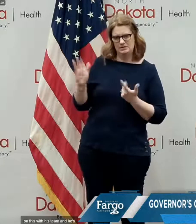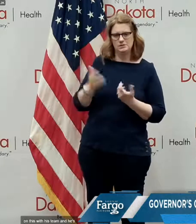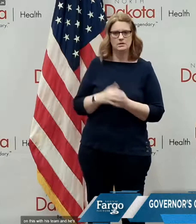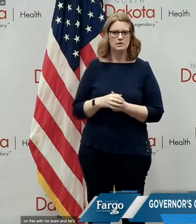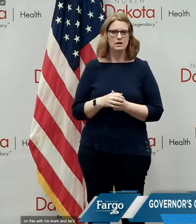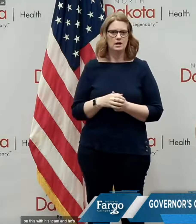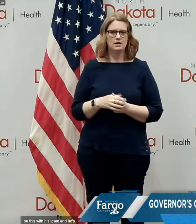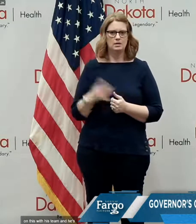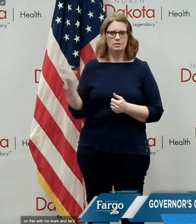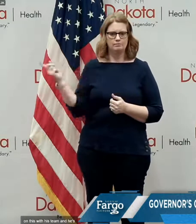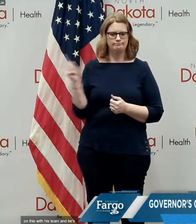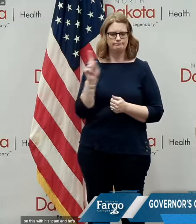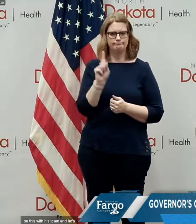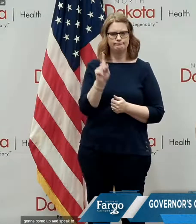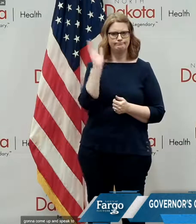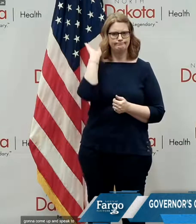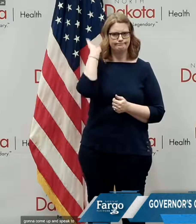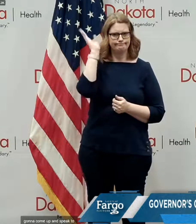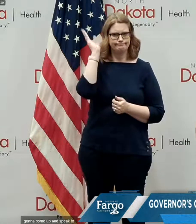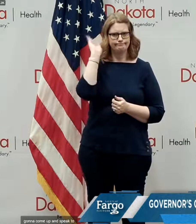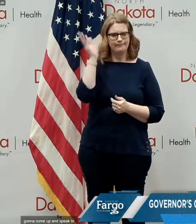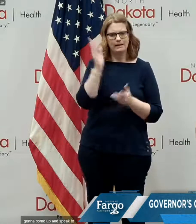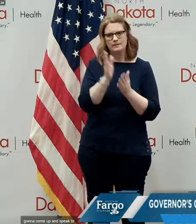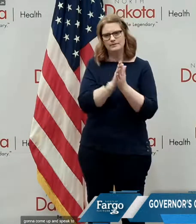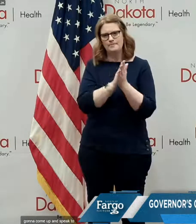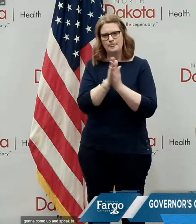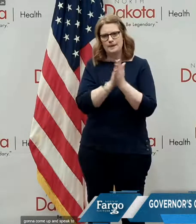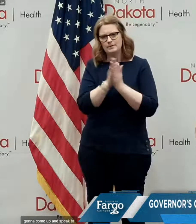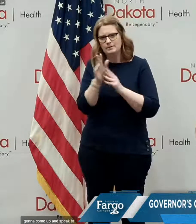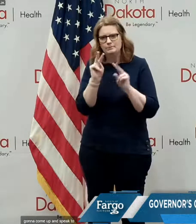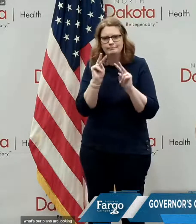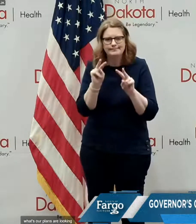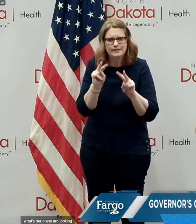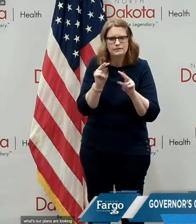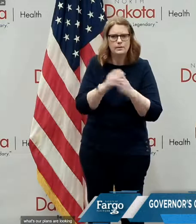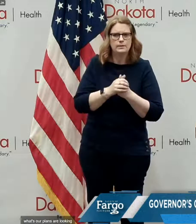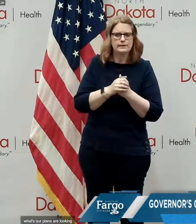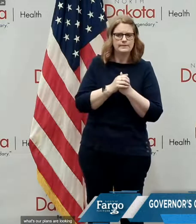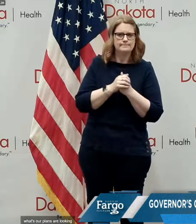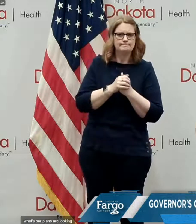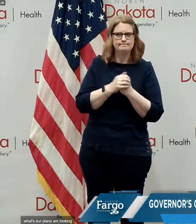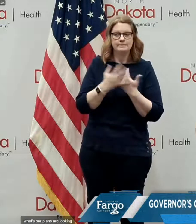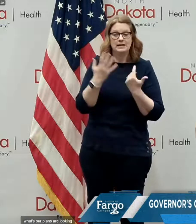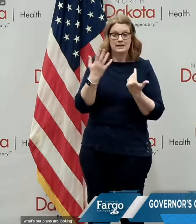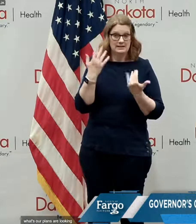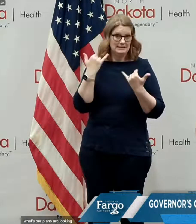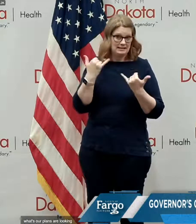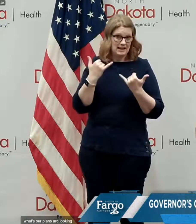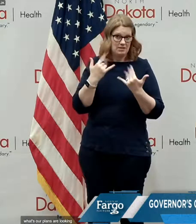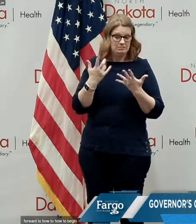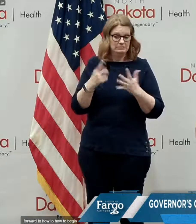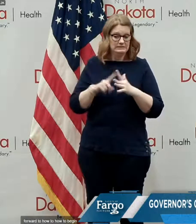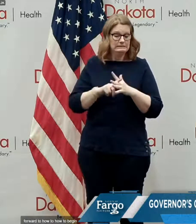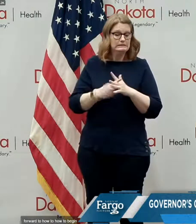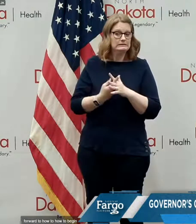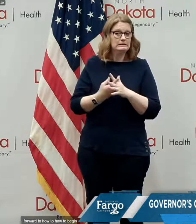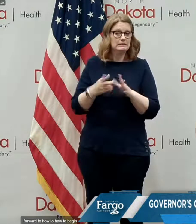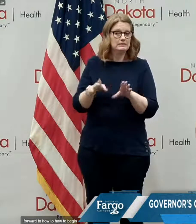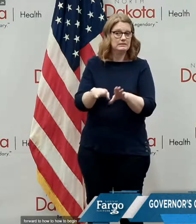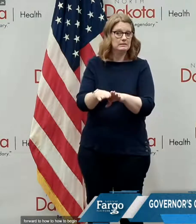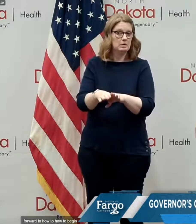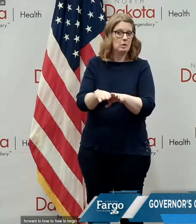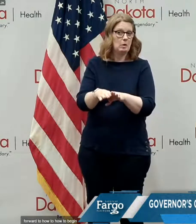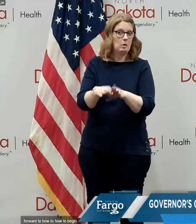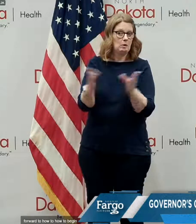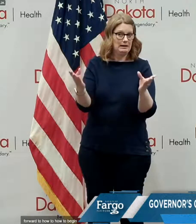speak to what our plans are looking forward to how to begin down a path towards reopening